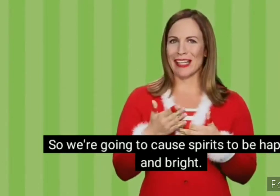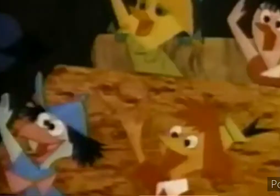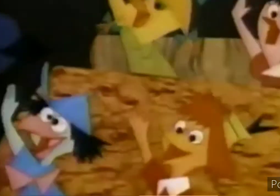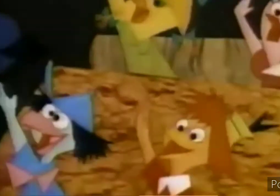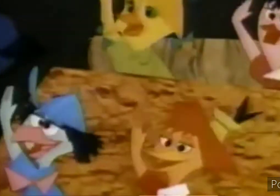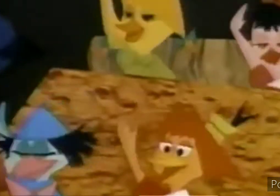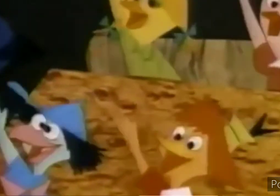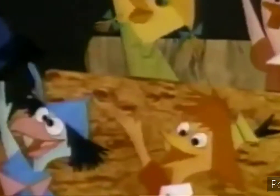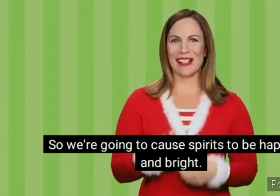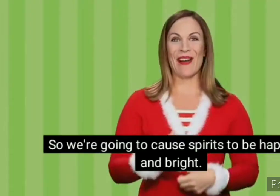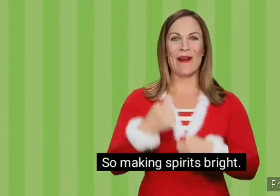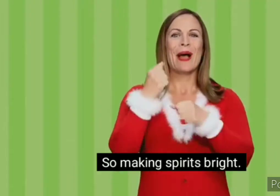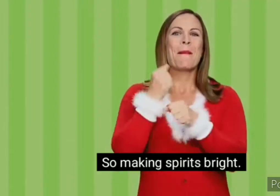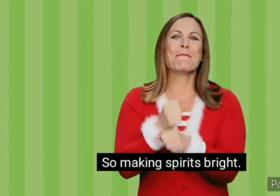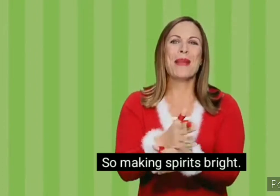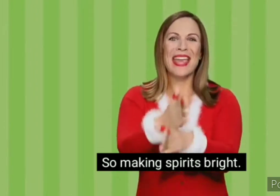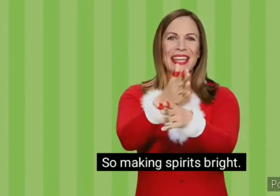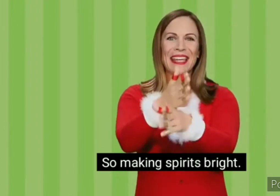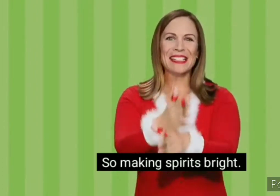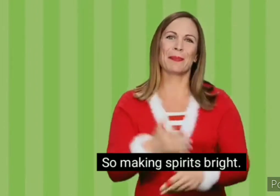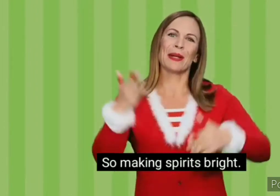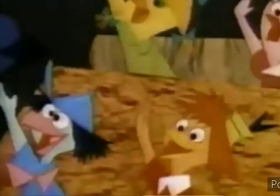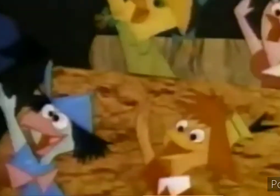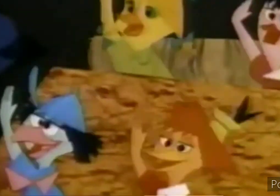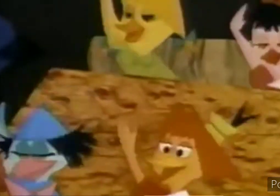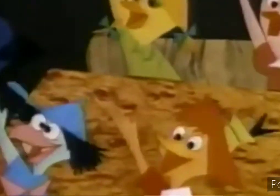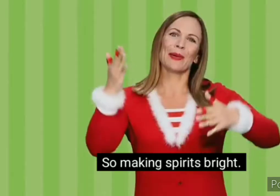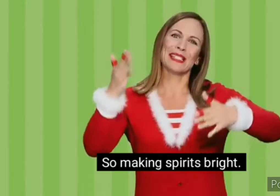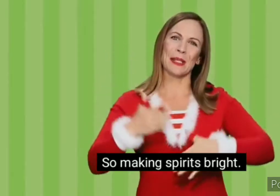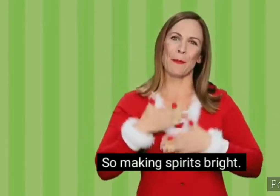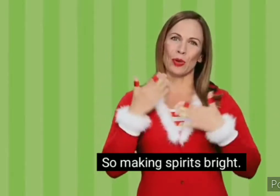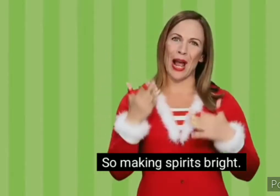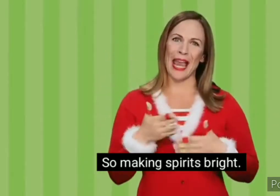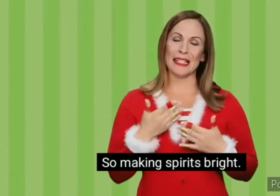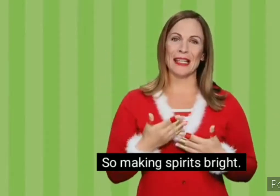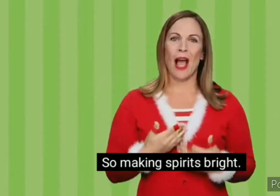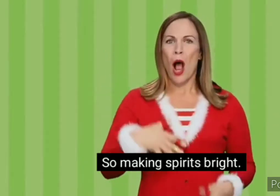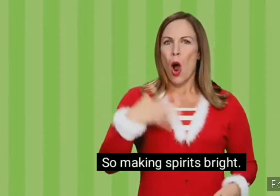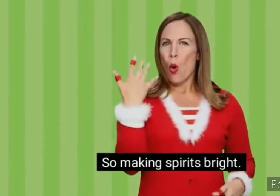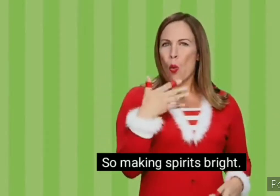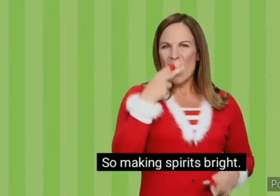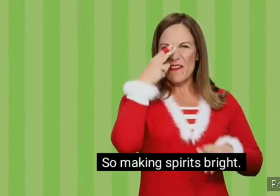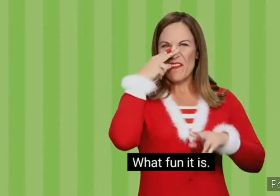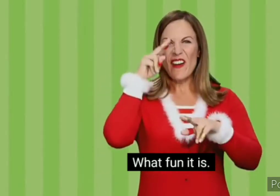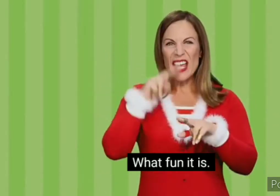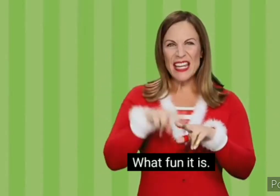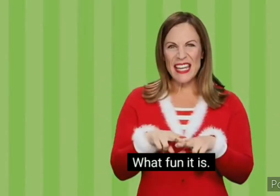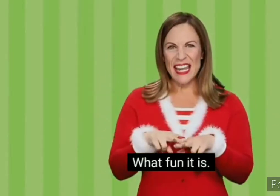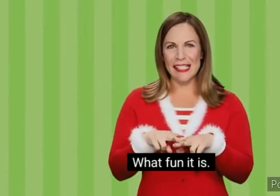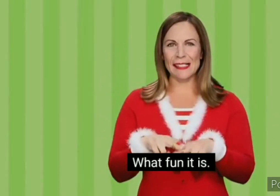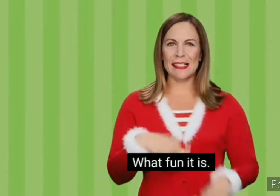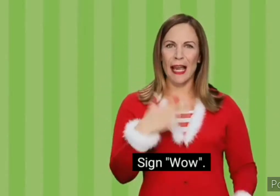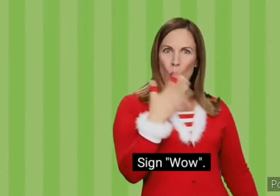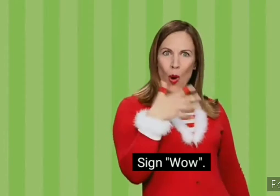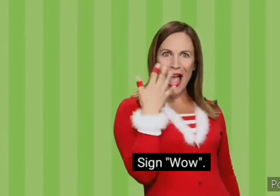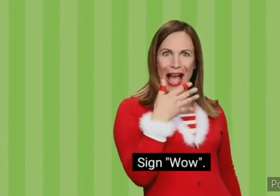the sea. Under the sea. Seems like this video, we got to be here naturally.